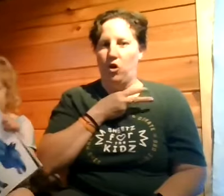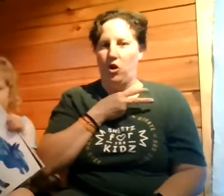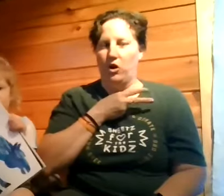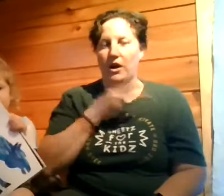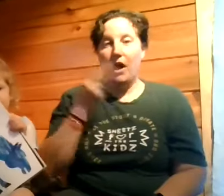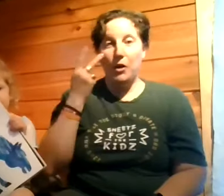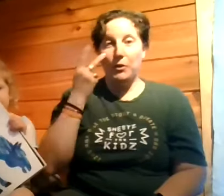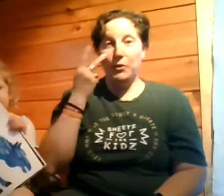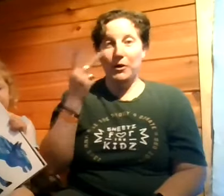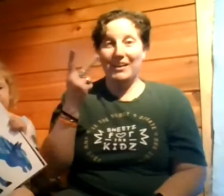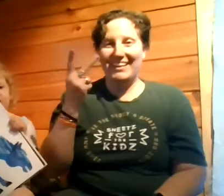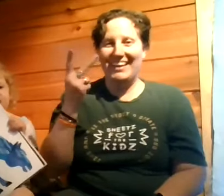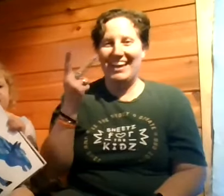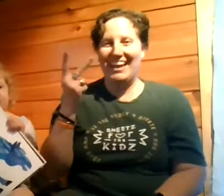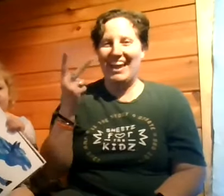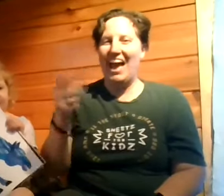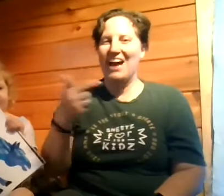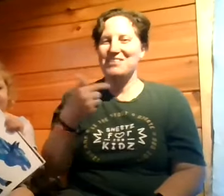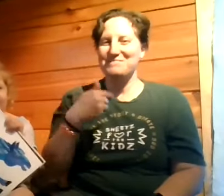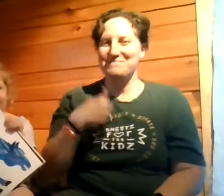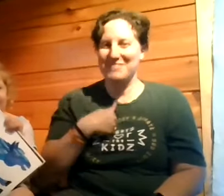green frog looking at me.